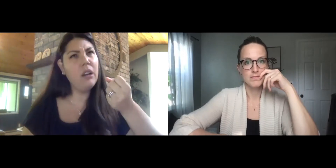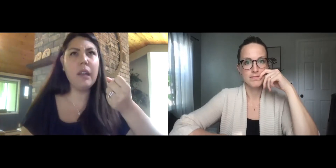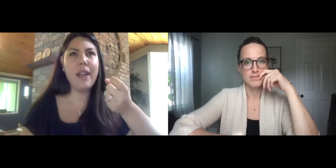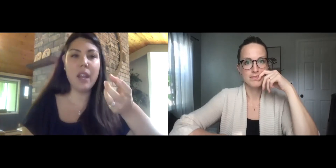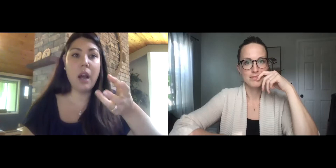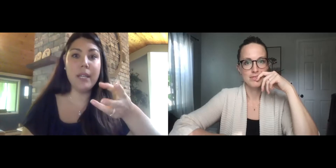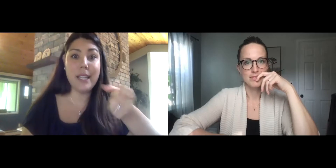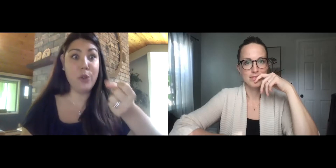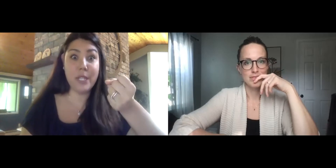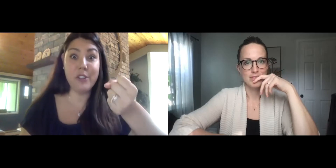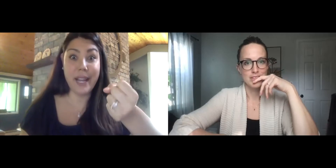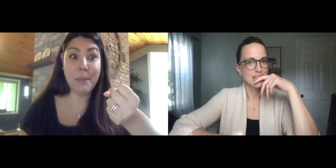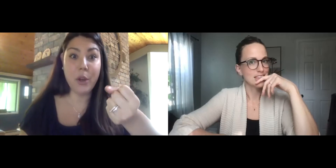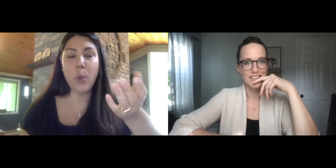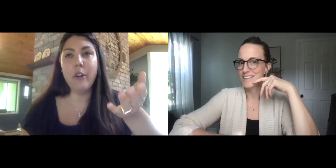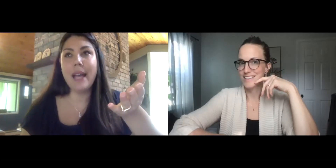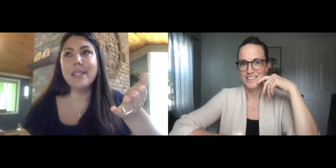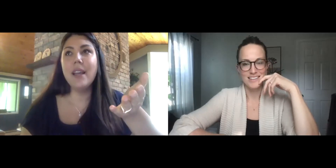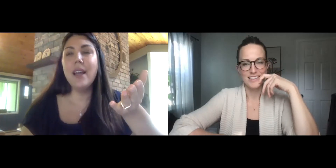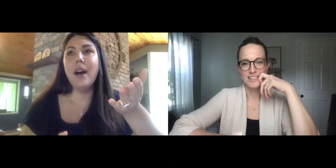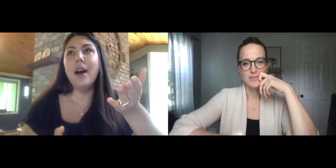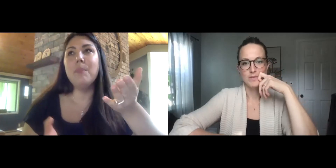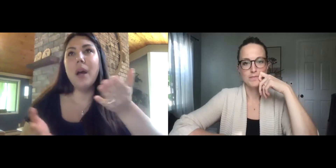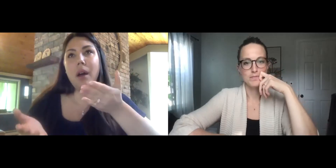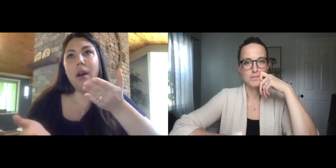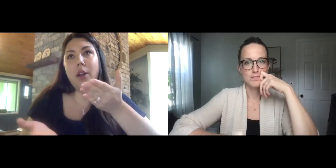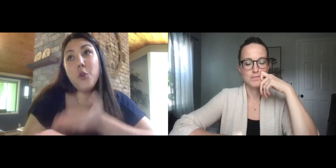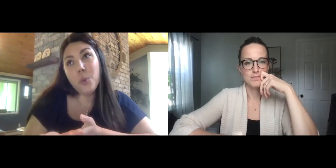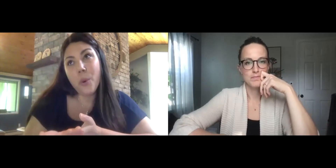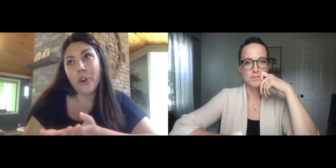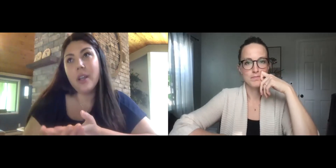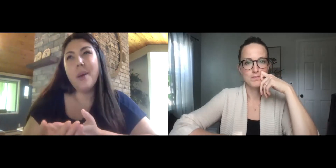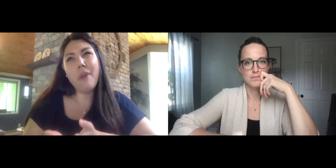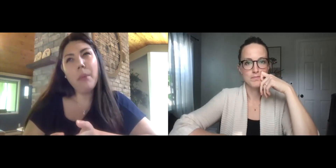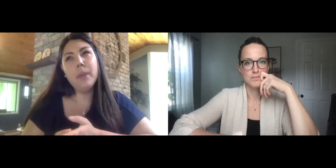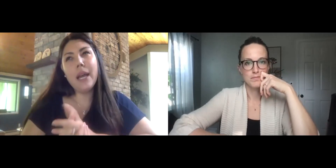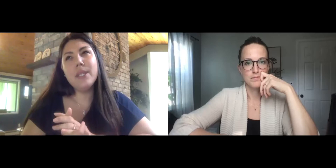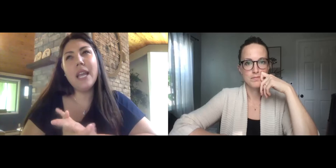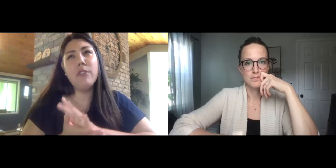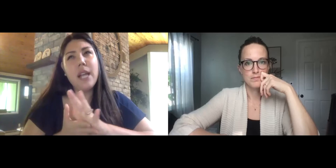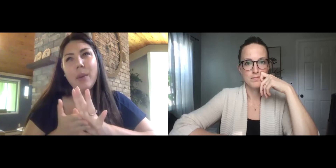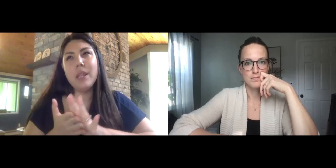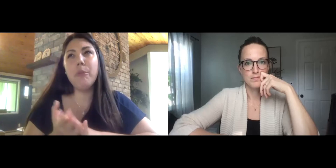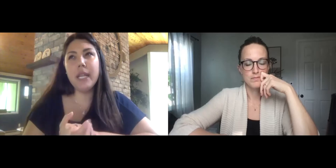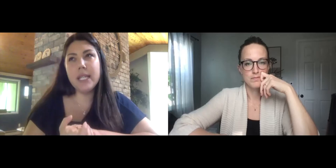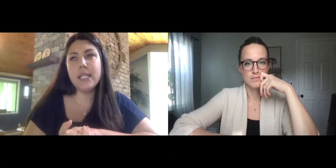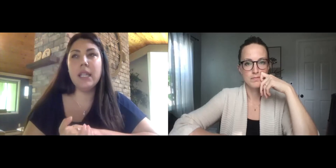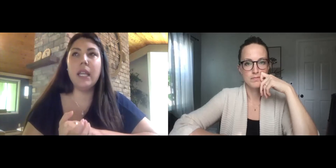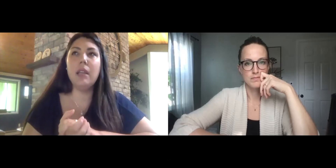like, oh, okay. And then a couple of days later, you see her signing milk. Whereas a newborn, probably, I would say if you're signing with them